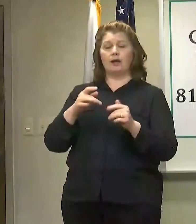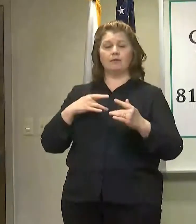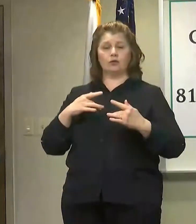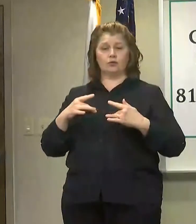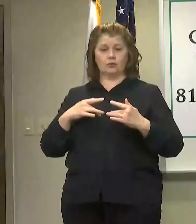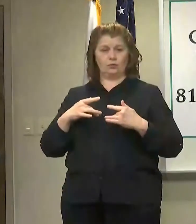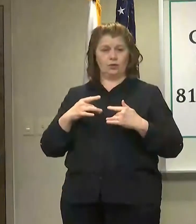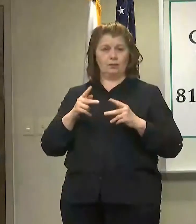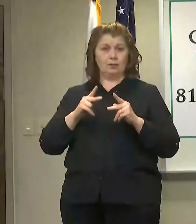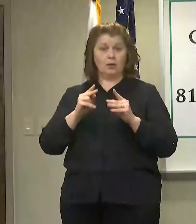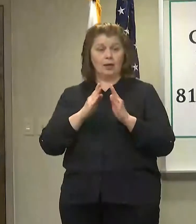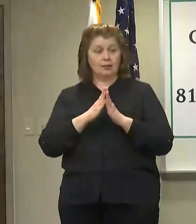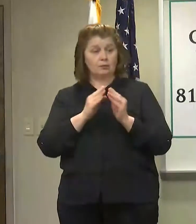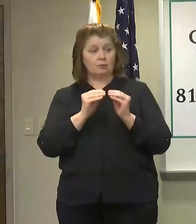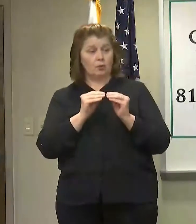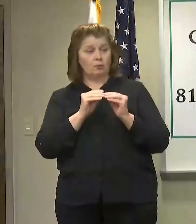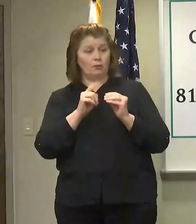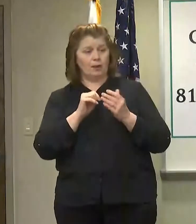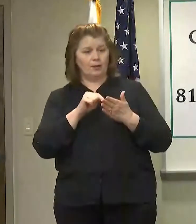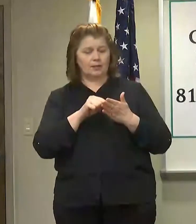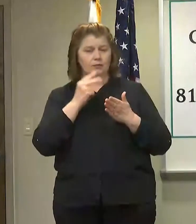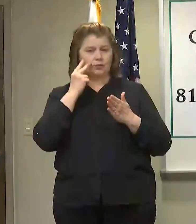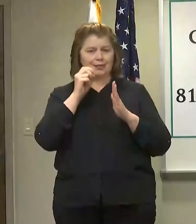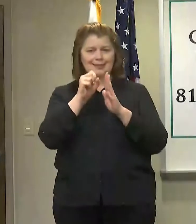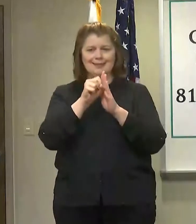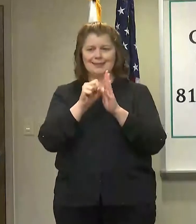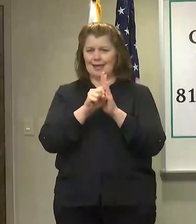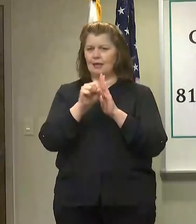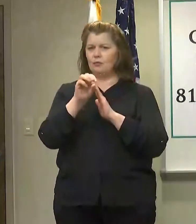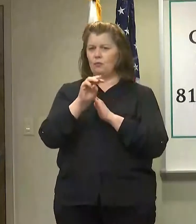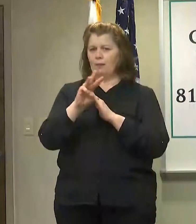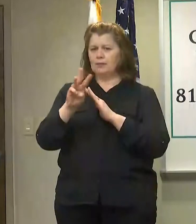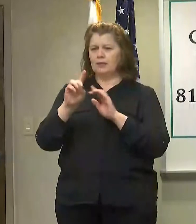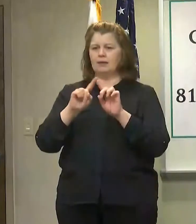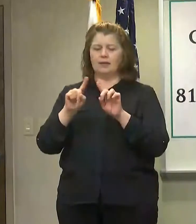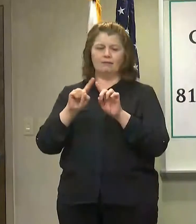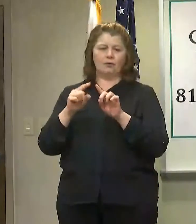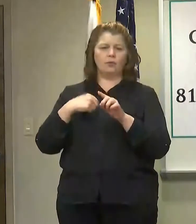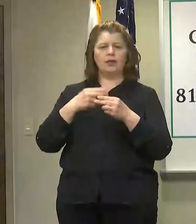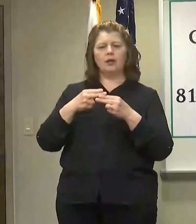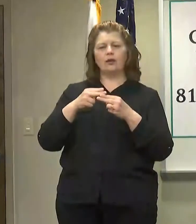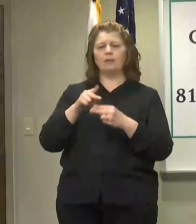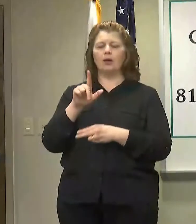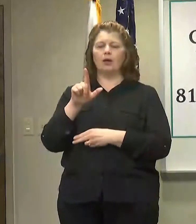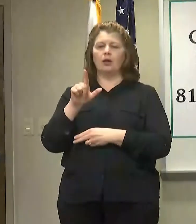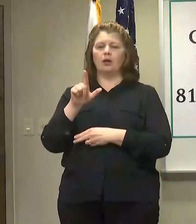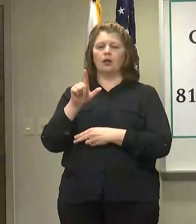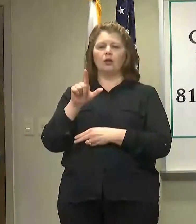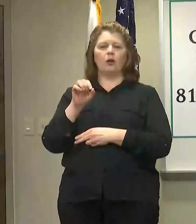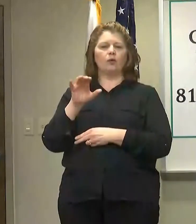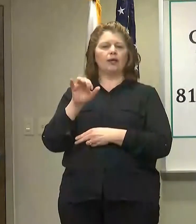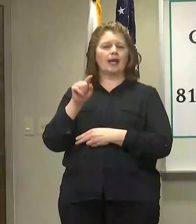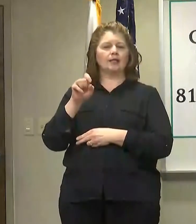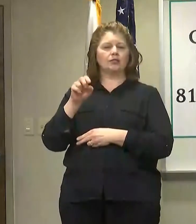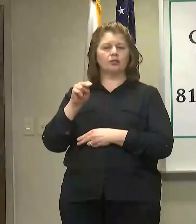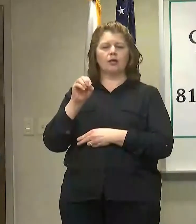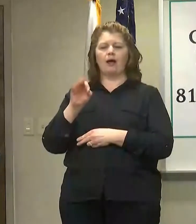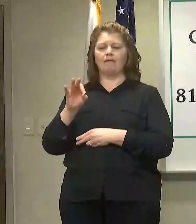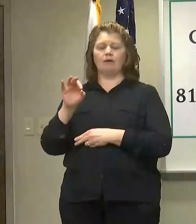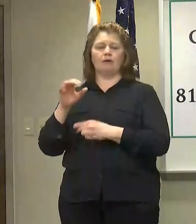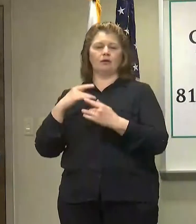ask more and more about this. You see on the state website from all the different, we call them locations of concern, includes both our congregate